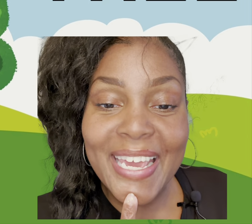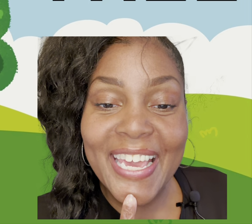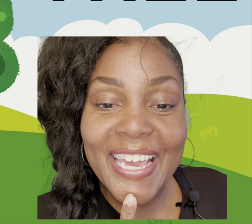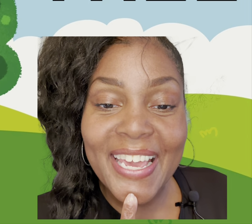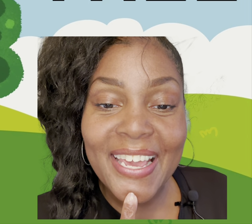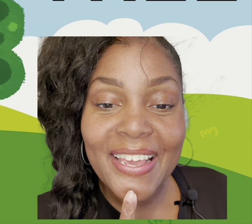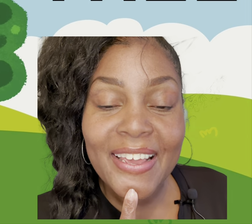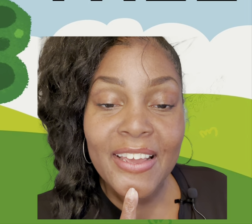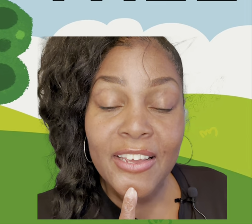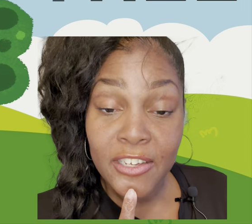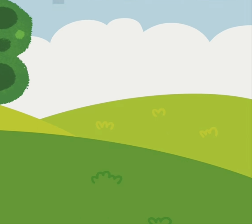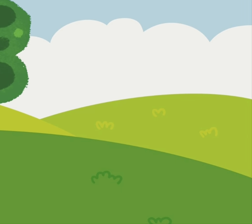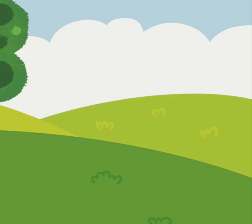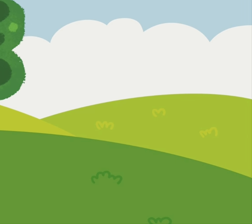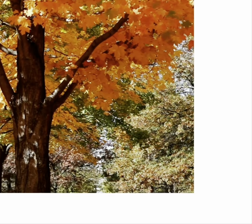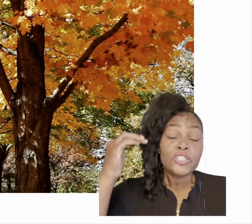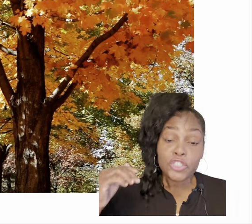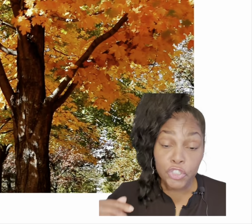Tree.